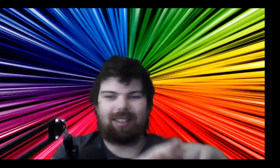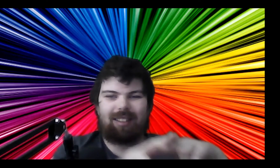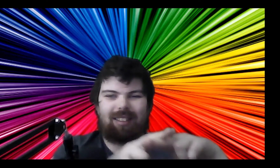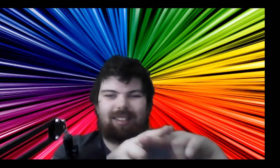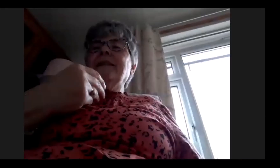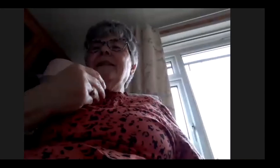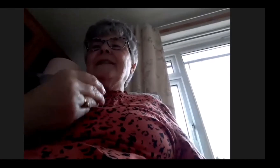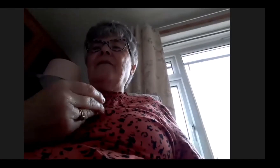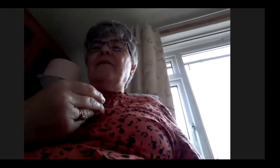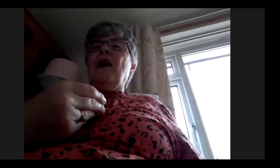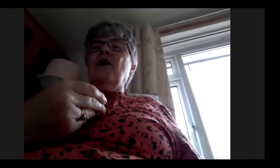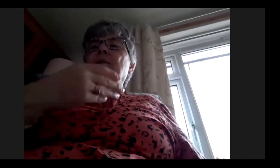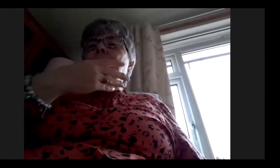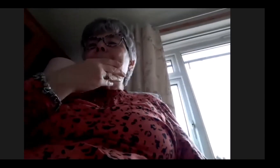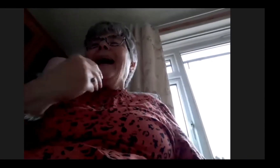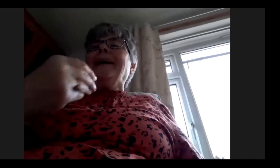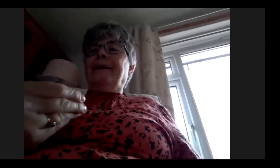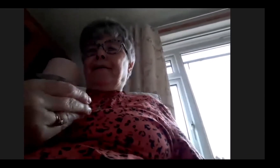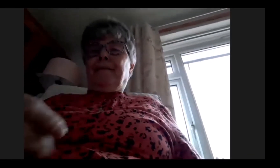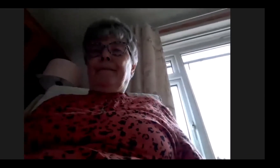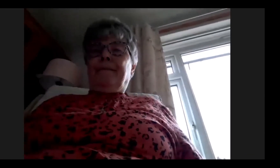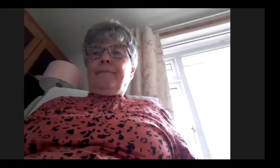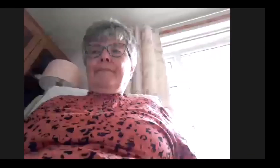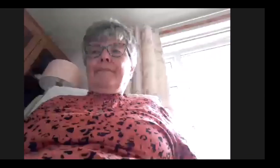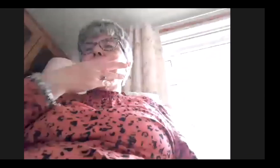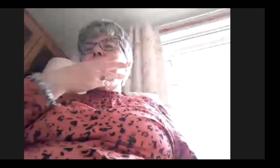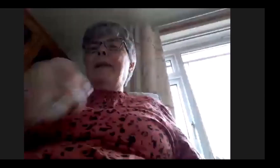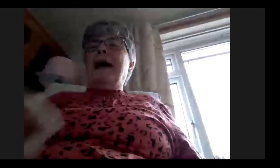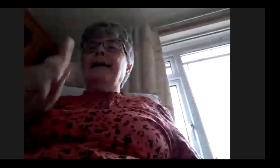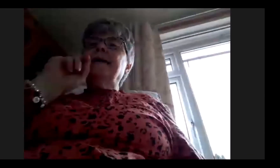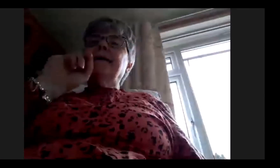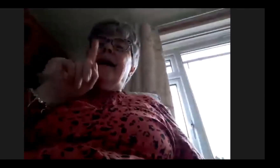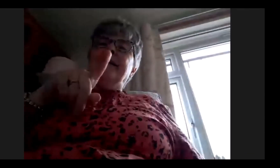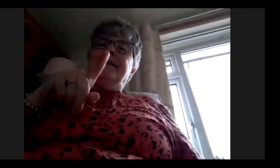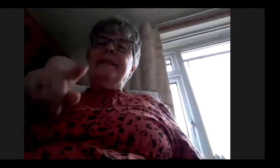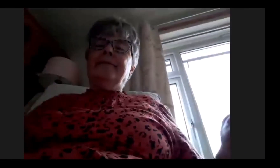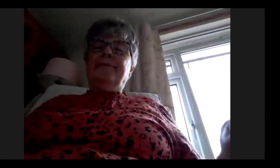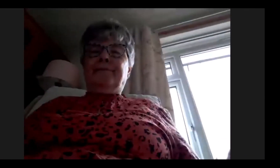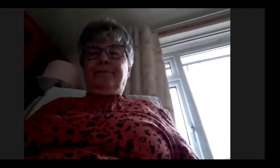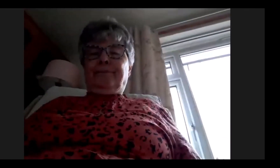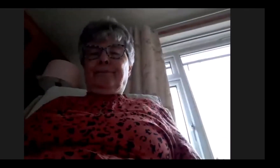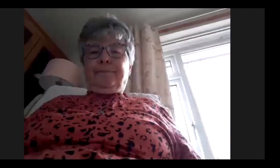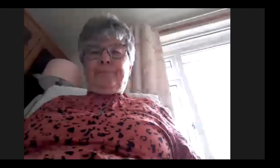that man. Yeah. Man, lady.